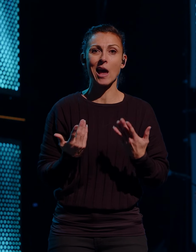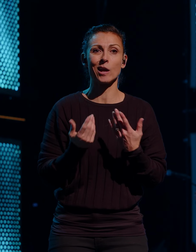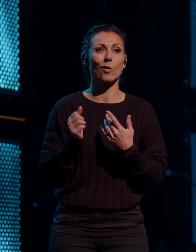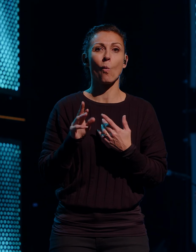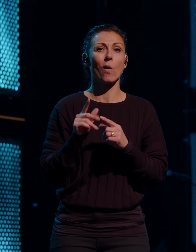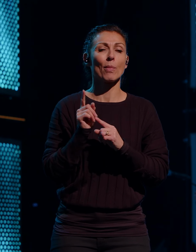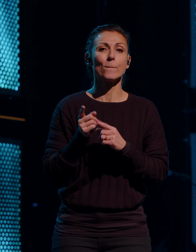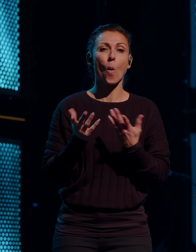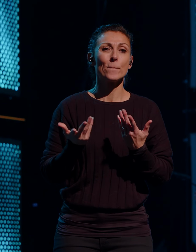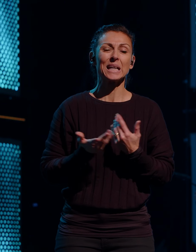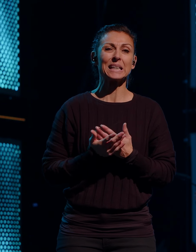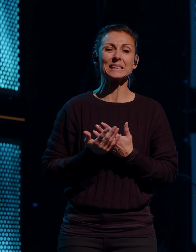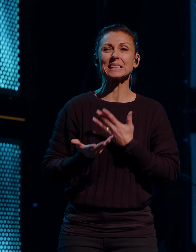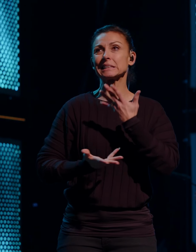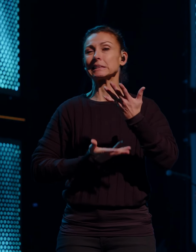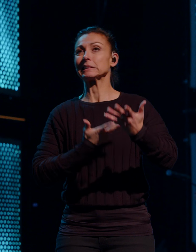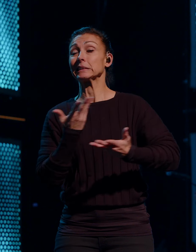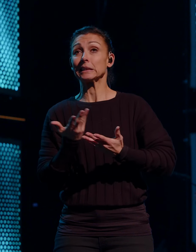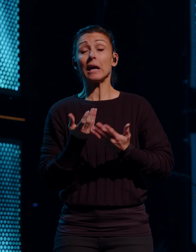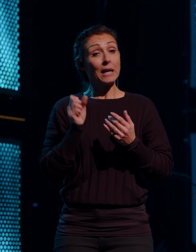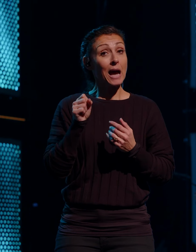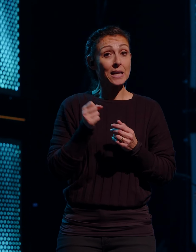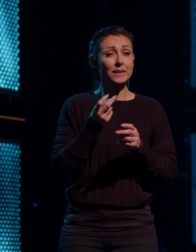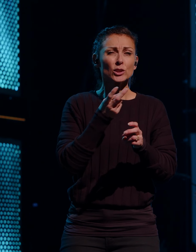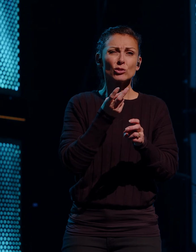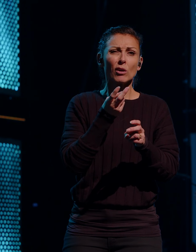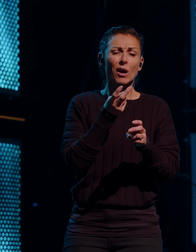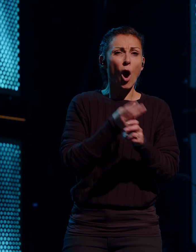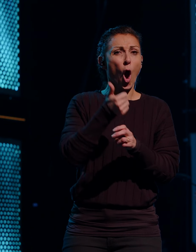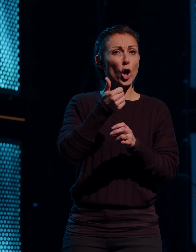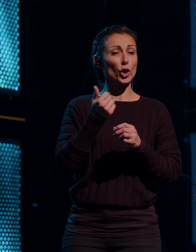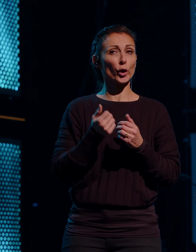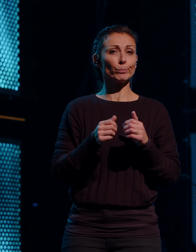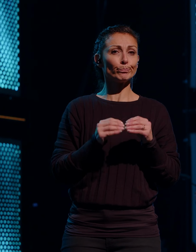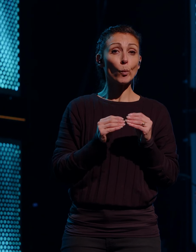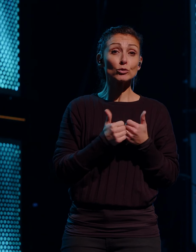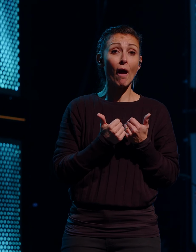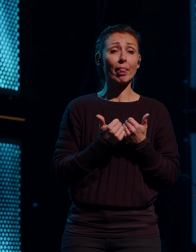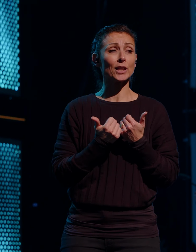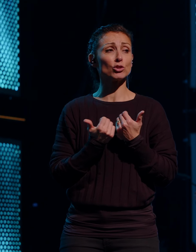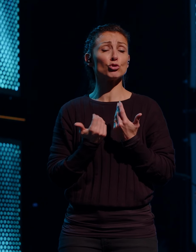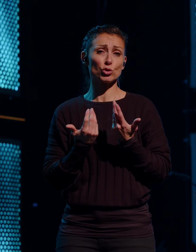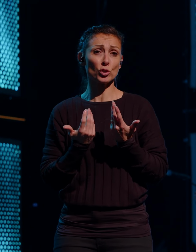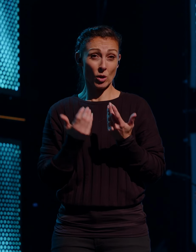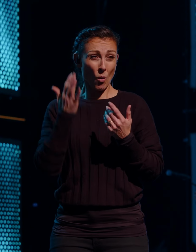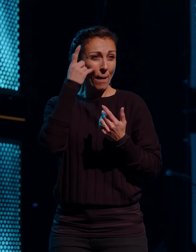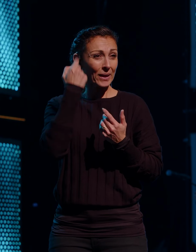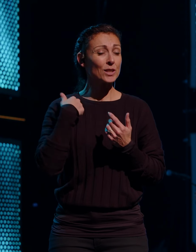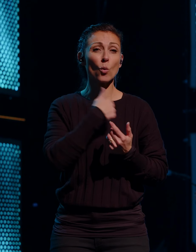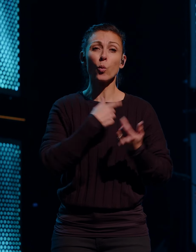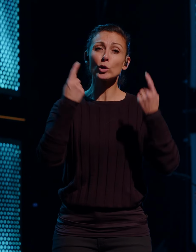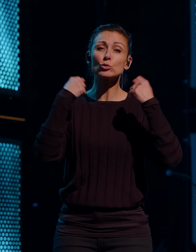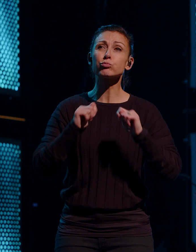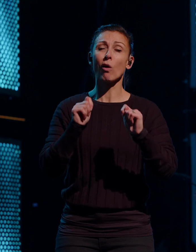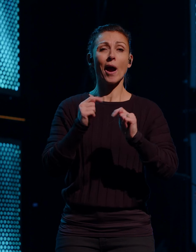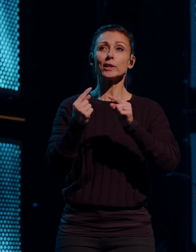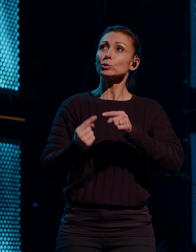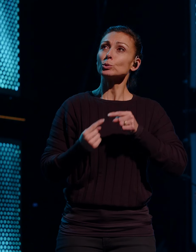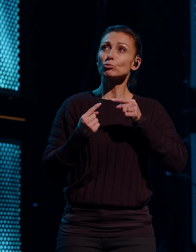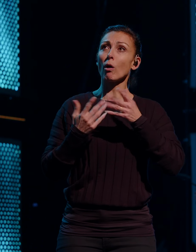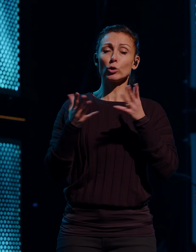moment. It's harder because when we fight to do something for God and walk worthy of the